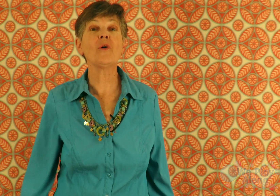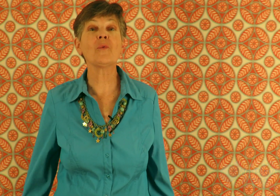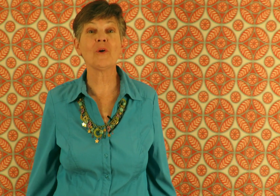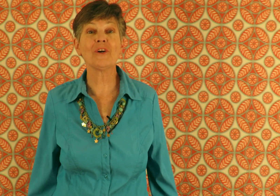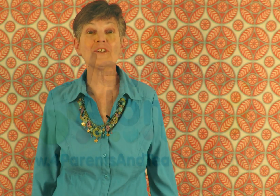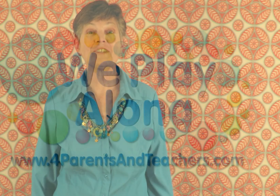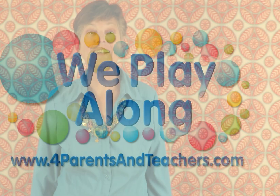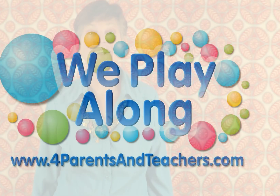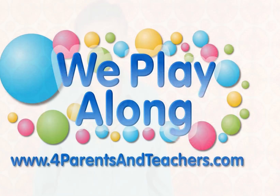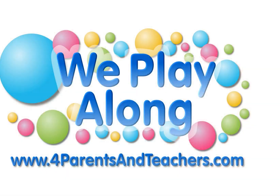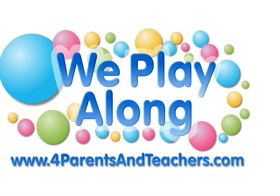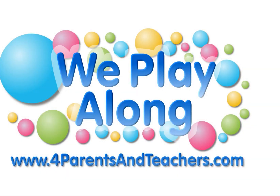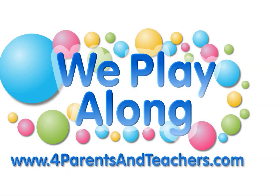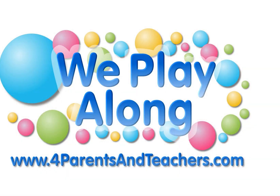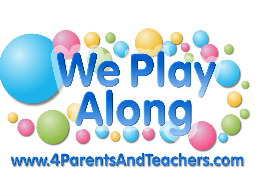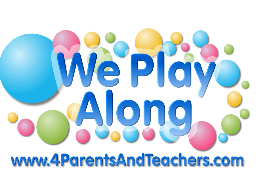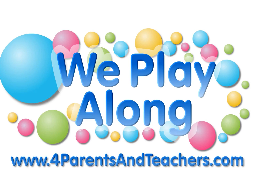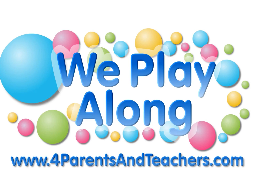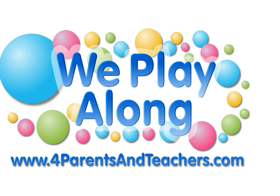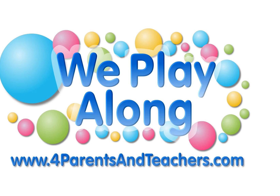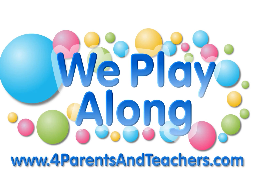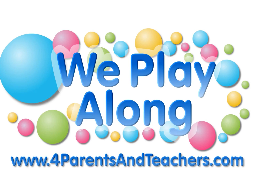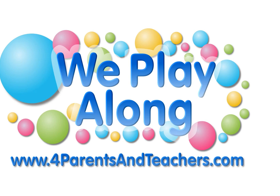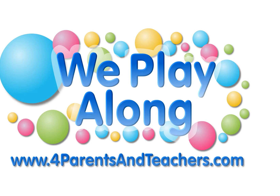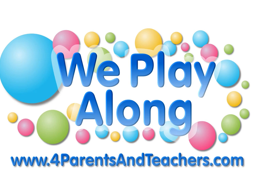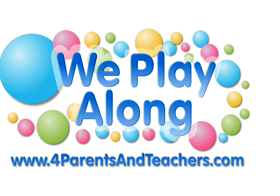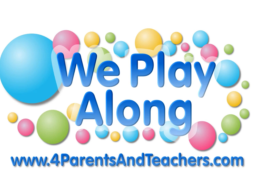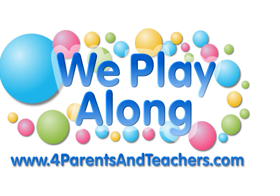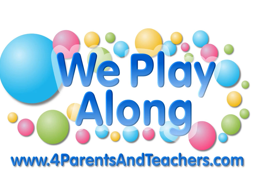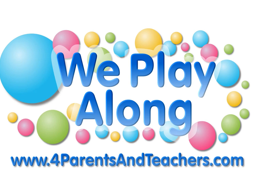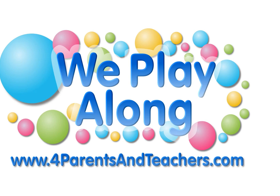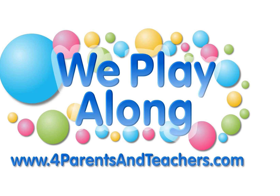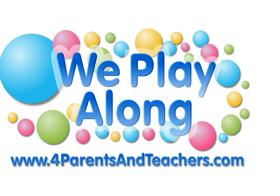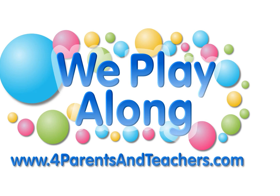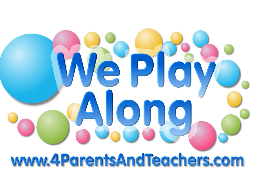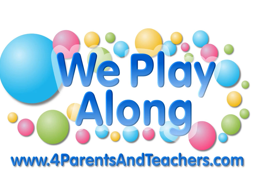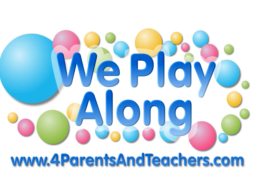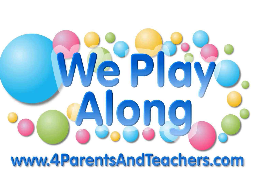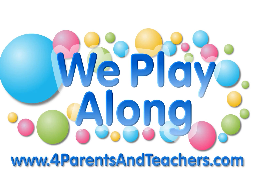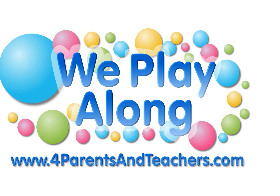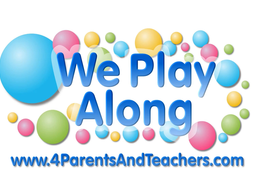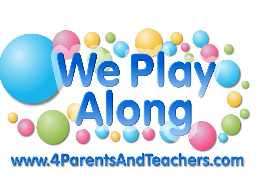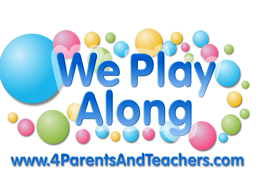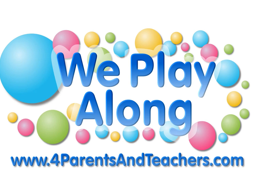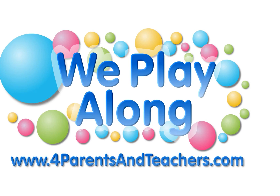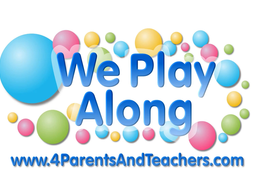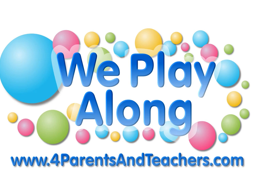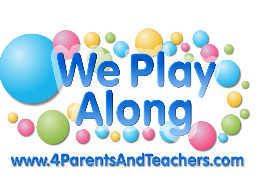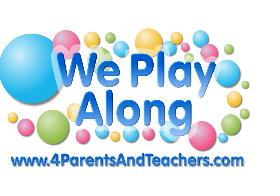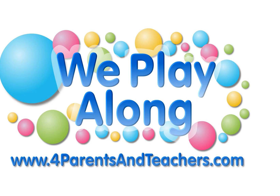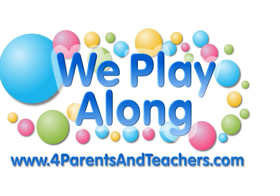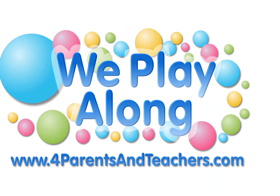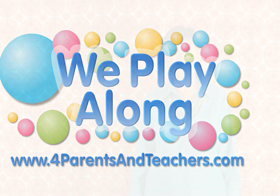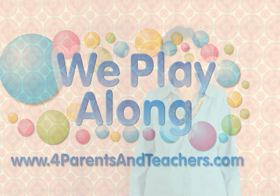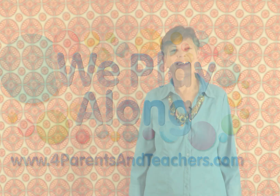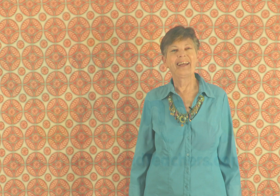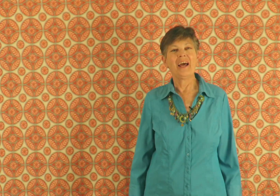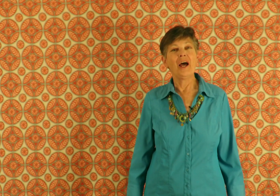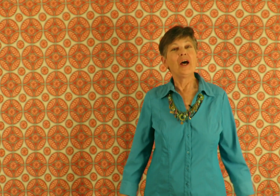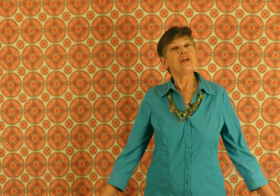24 words. Play, play, play along. Come on and play along. Play, play, play along. Come on and play along.